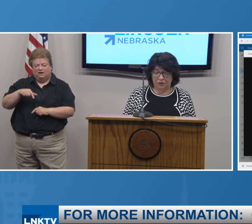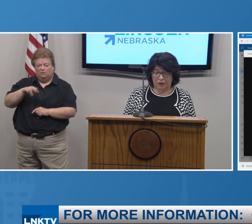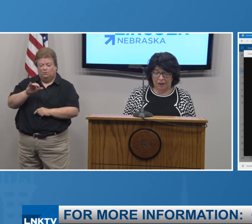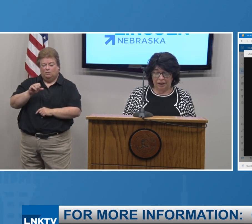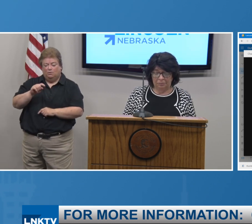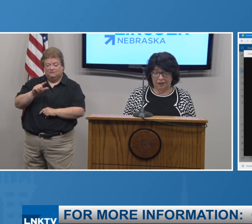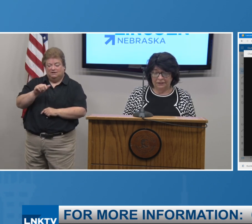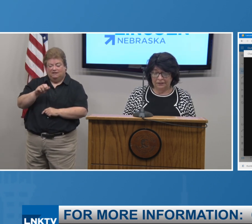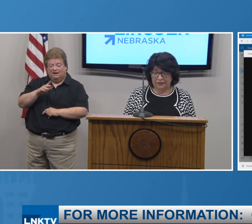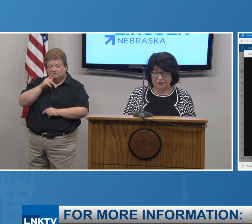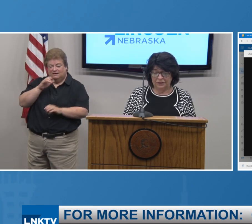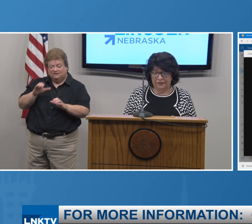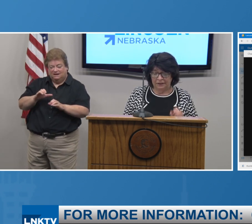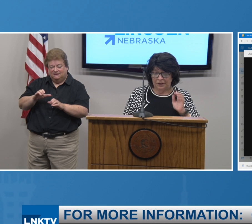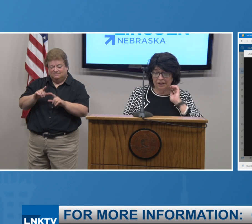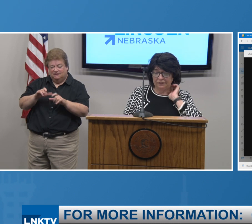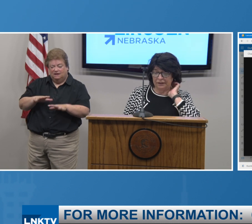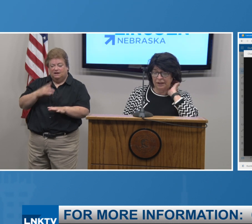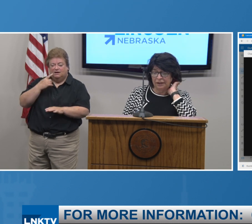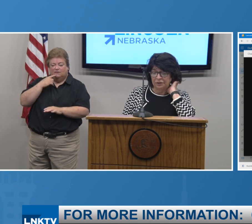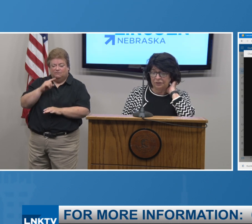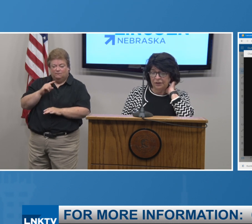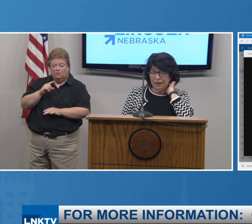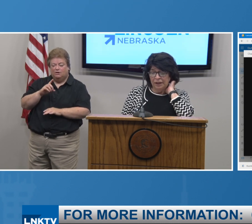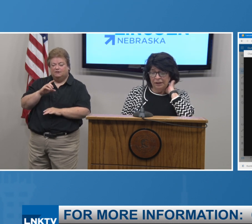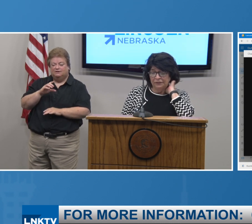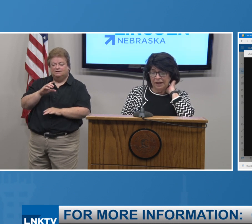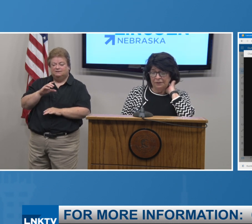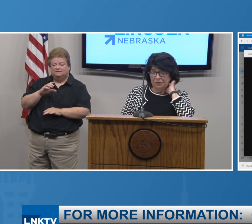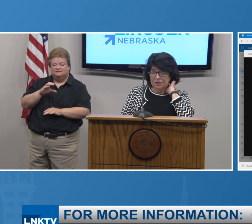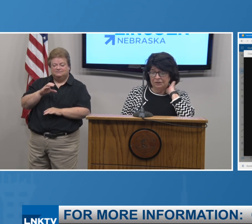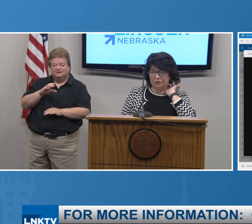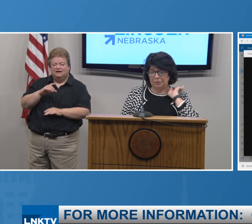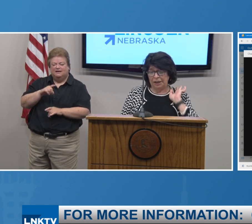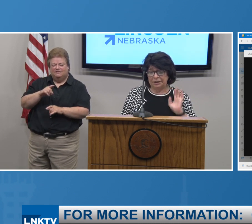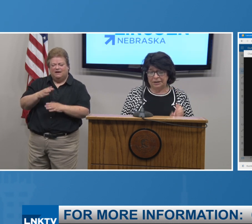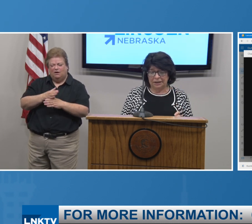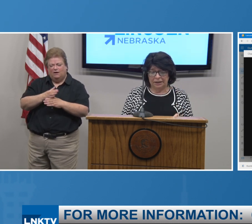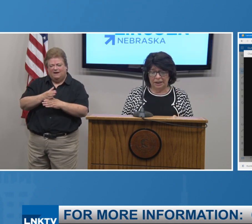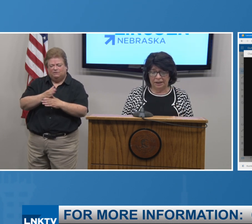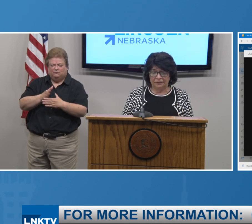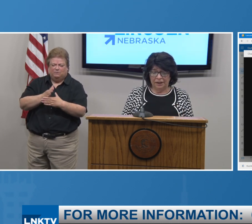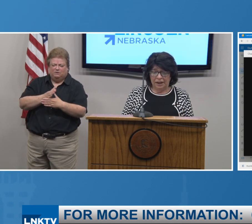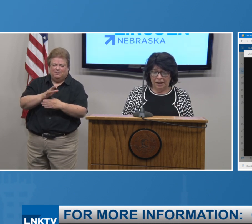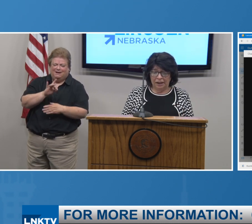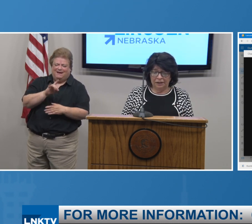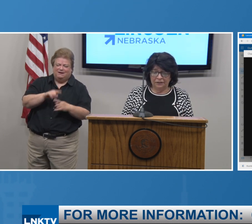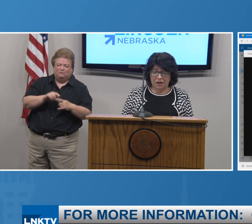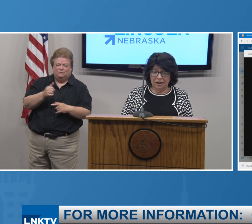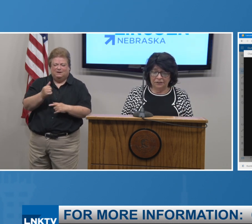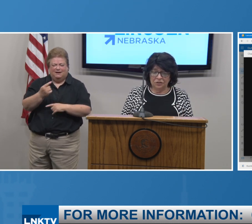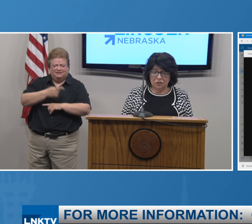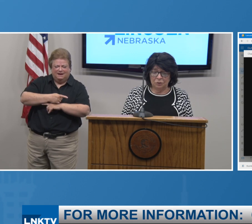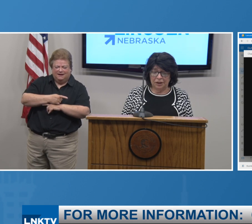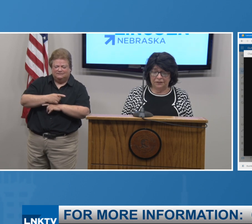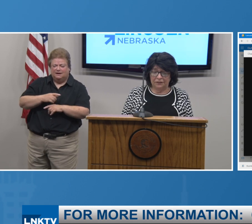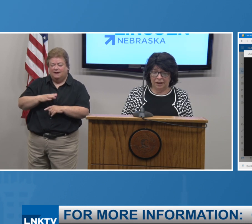tests for places such as CVS and others, is averaging from 8 to 10 days, and